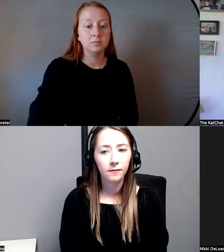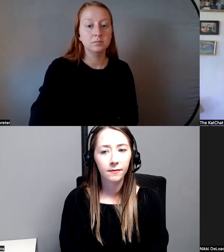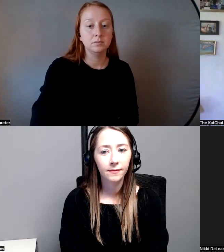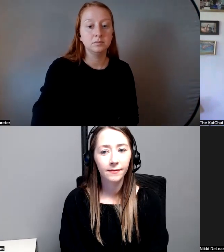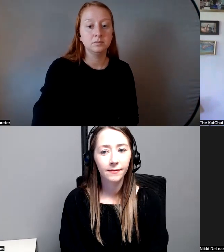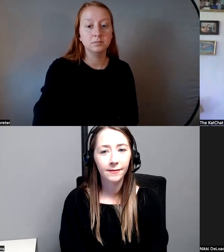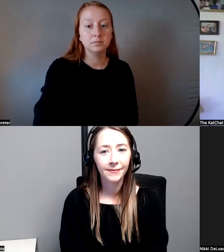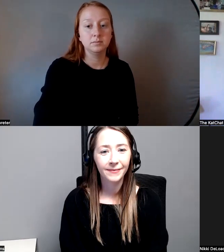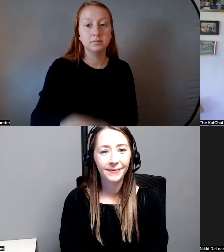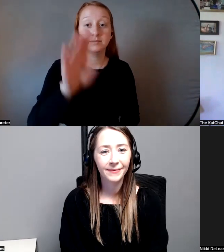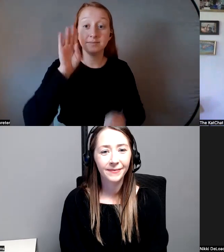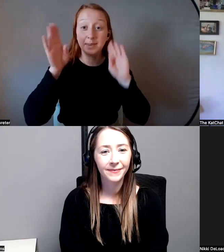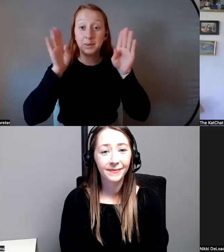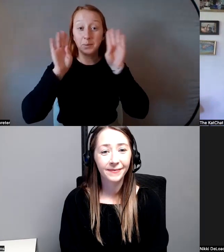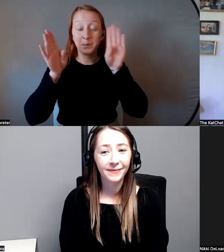Hi, Nikki.